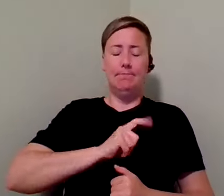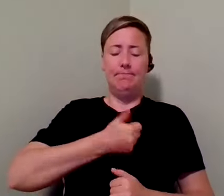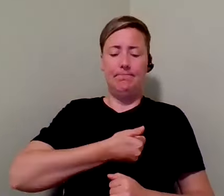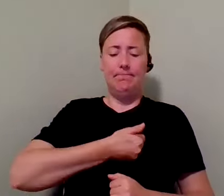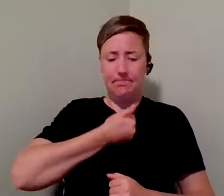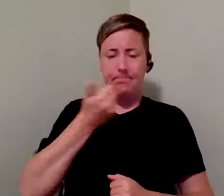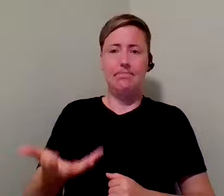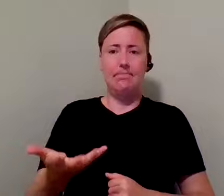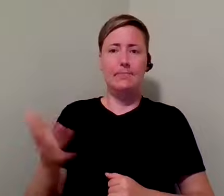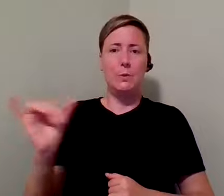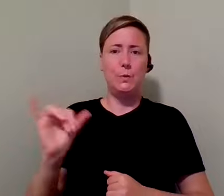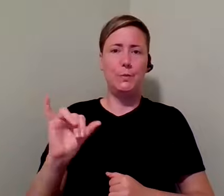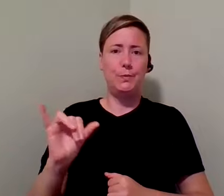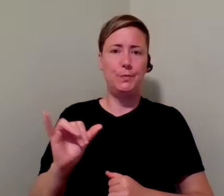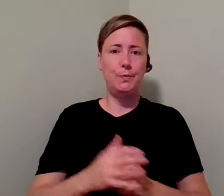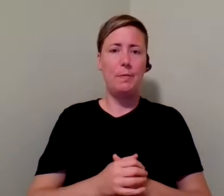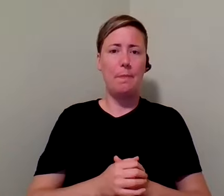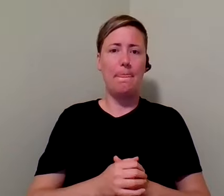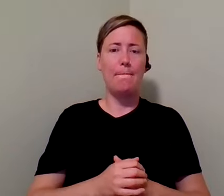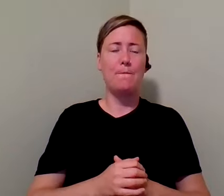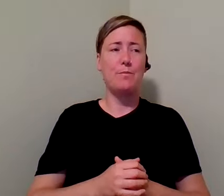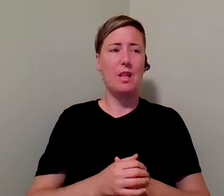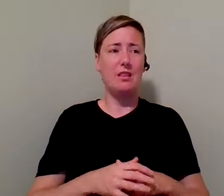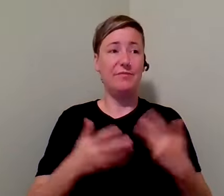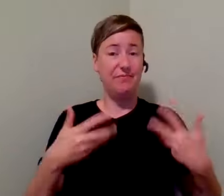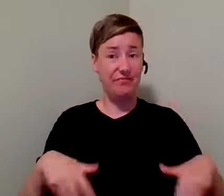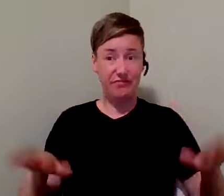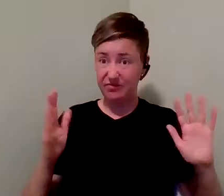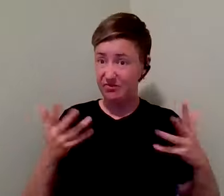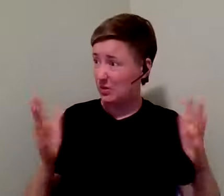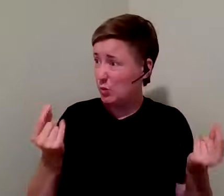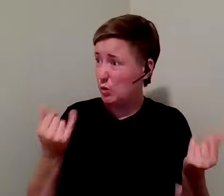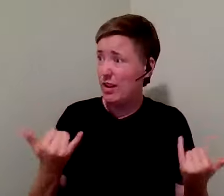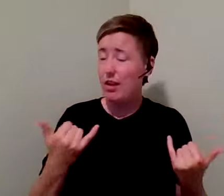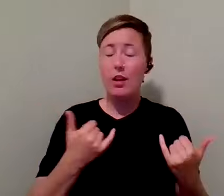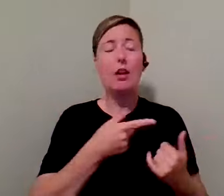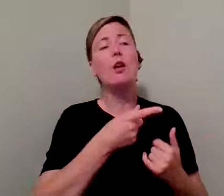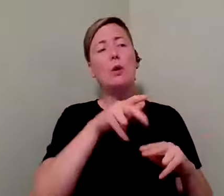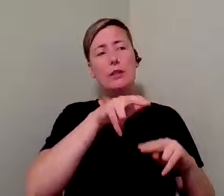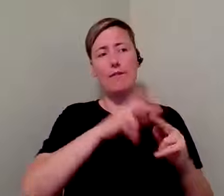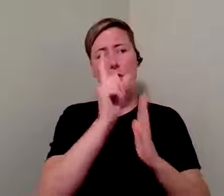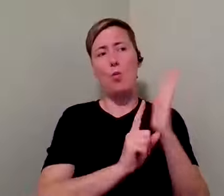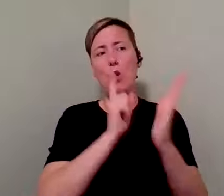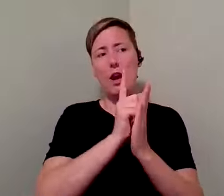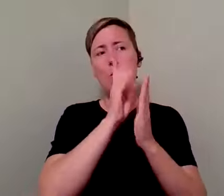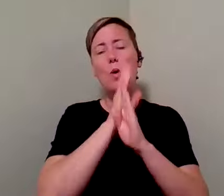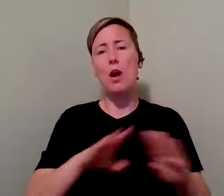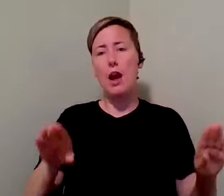He said, now you sit down quietly for 1 hour and just review what you've done, which I did. And then he gave me this piece of